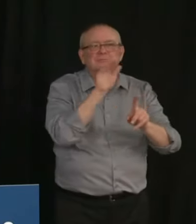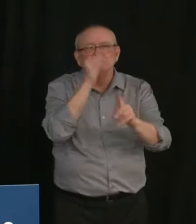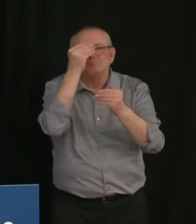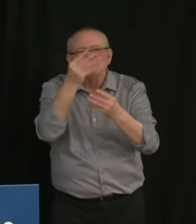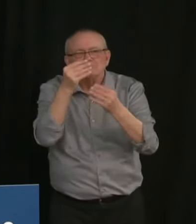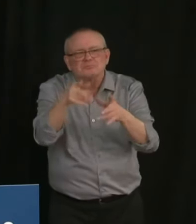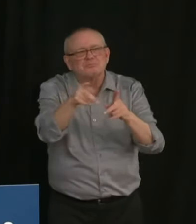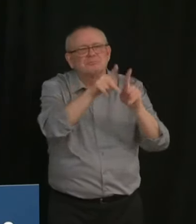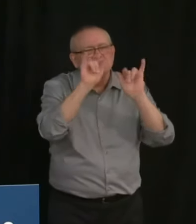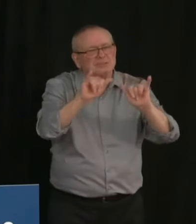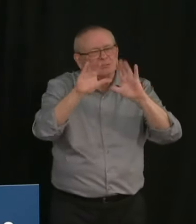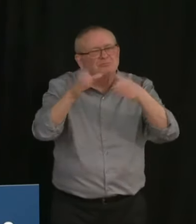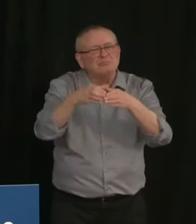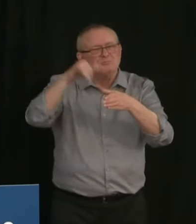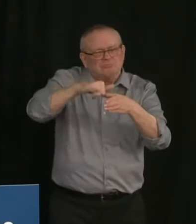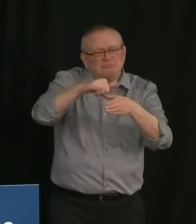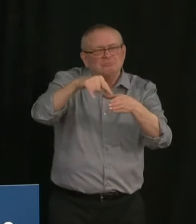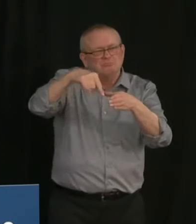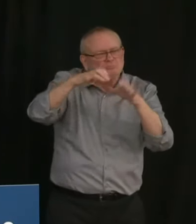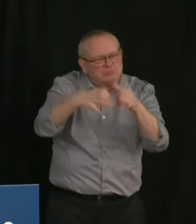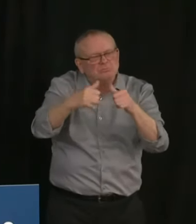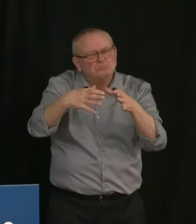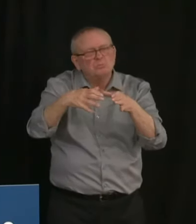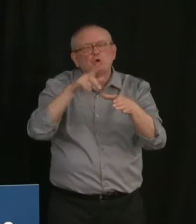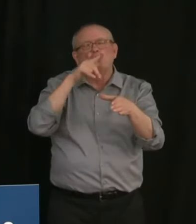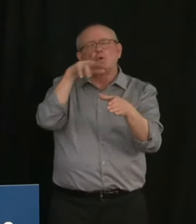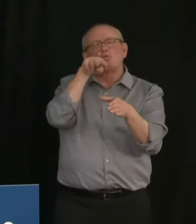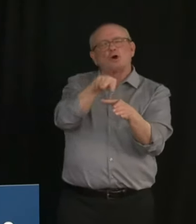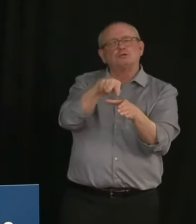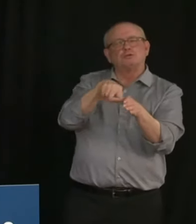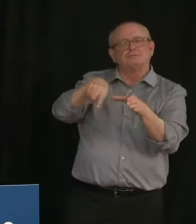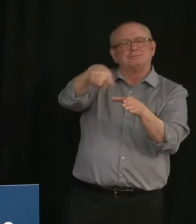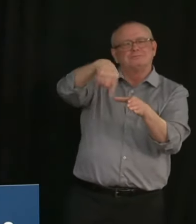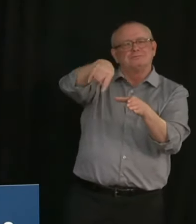these people, and will there be any specific ways that these things can be enforced?